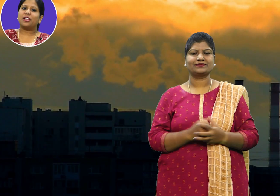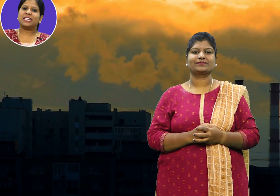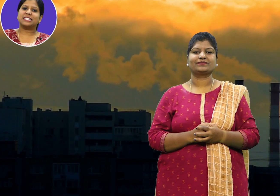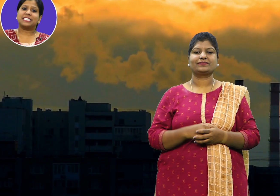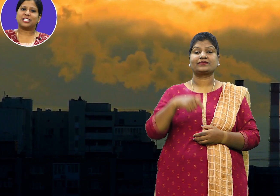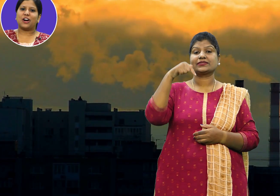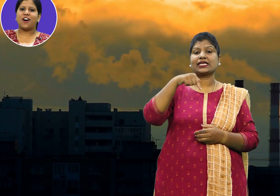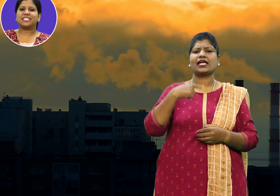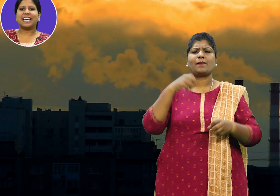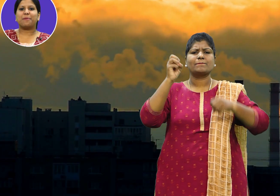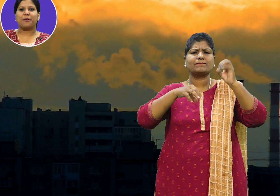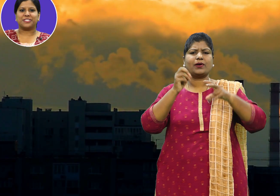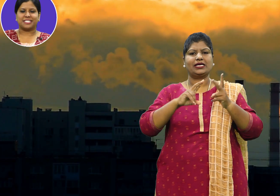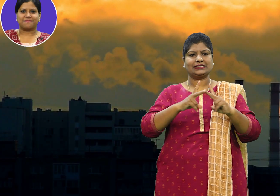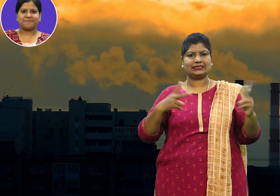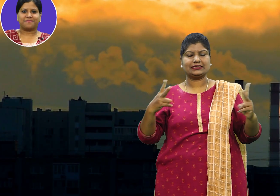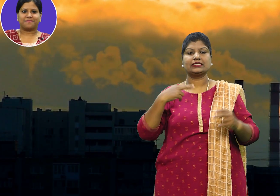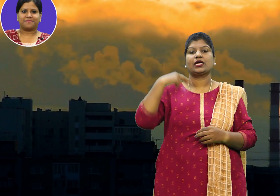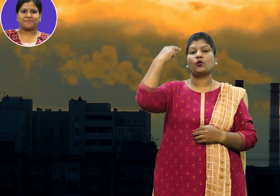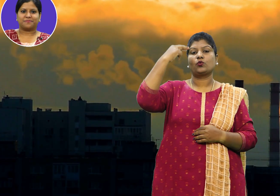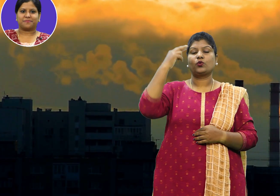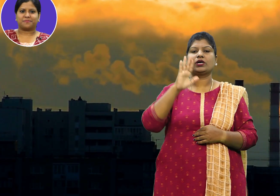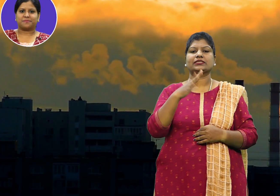and pollutants that cause air pollution.